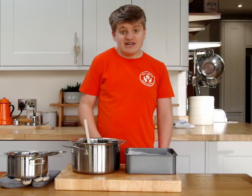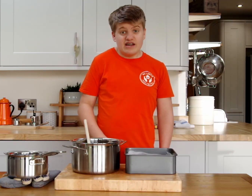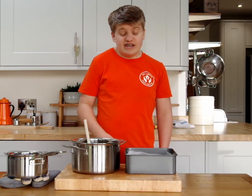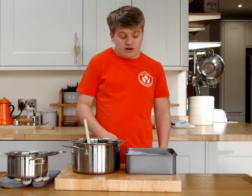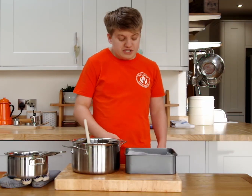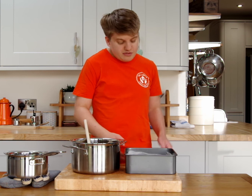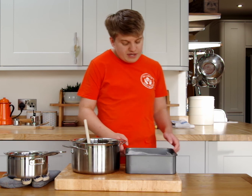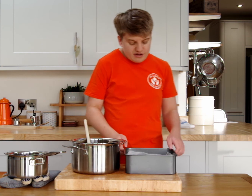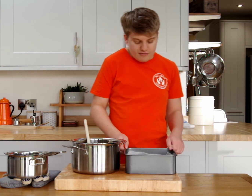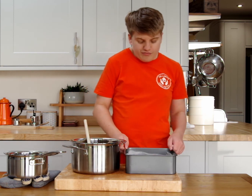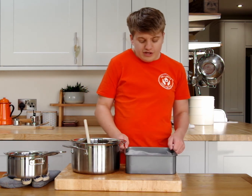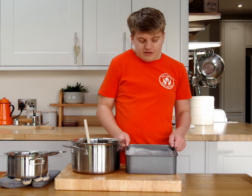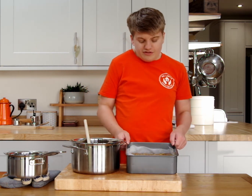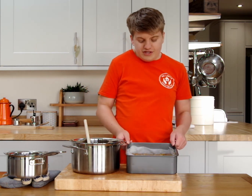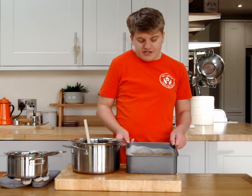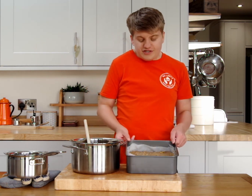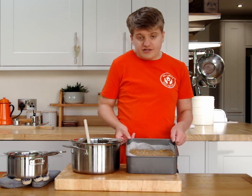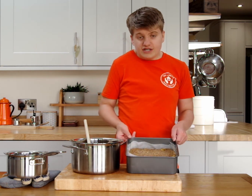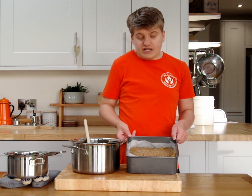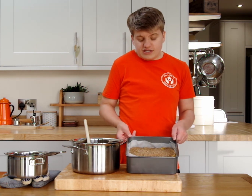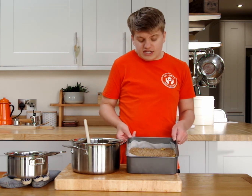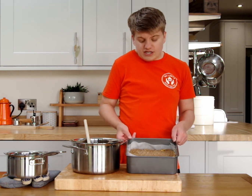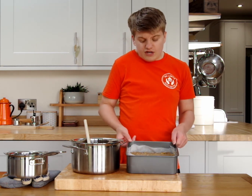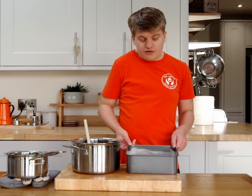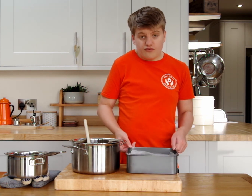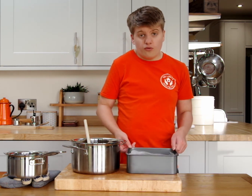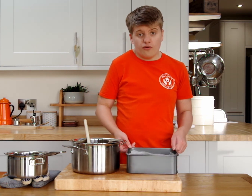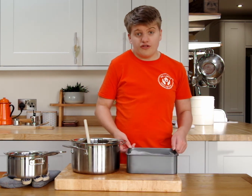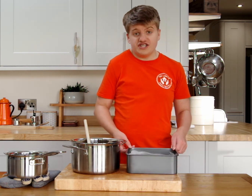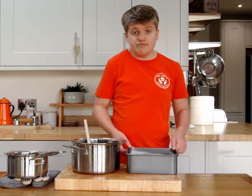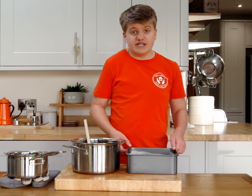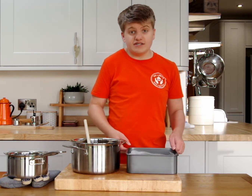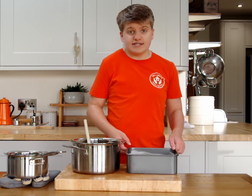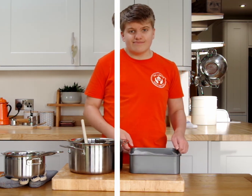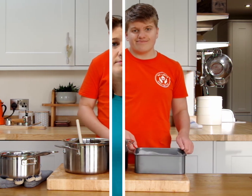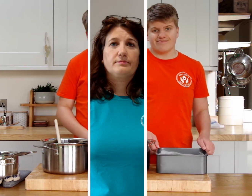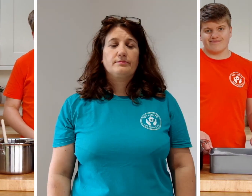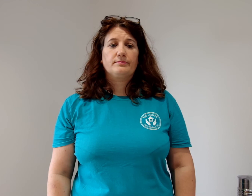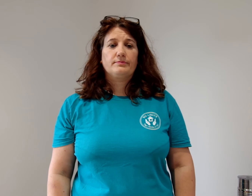And now we need to bake this in the oven for 30 minutes.